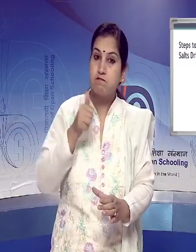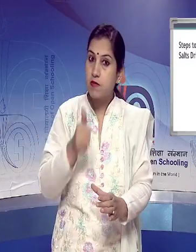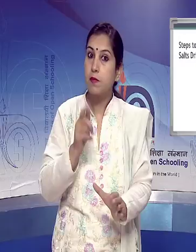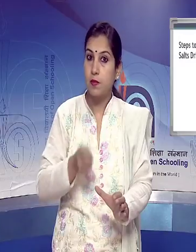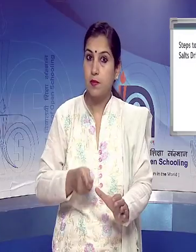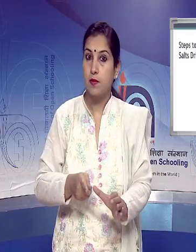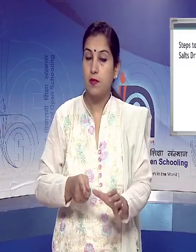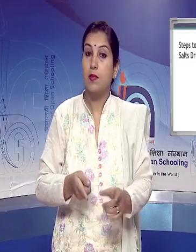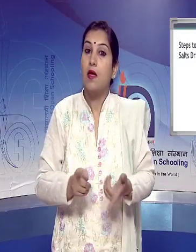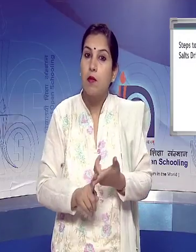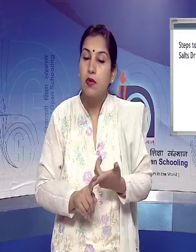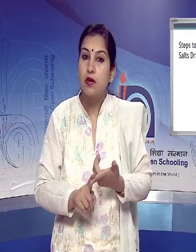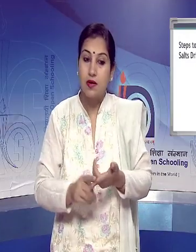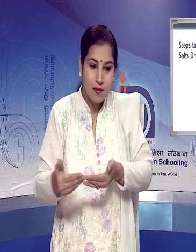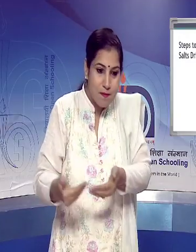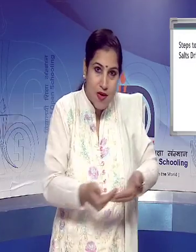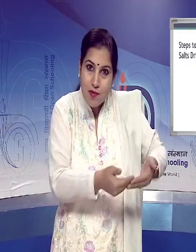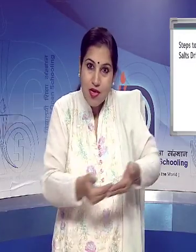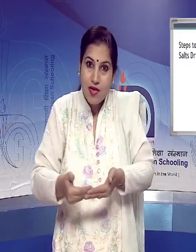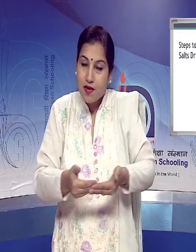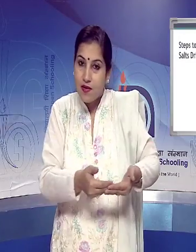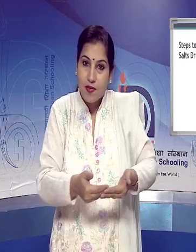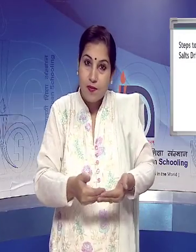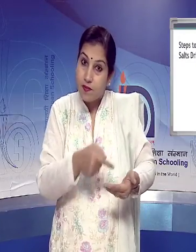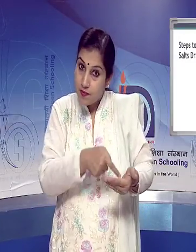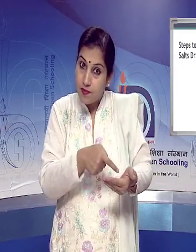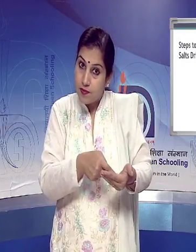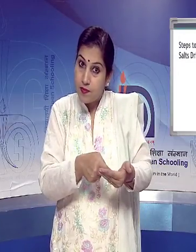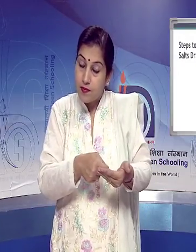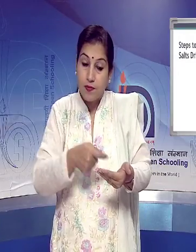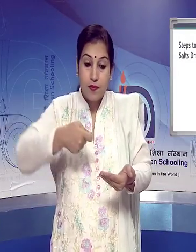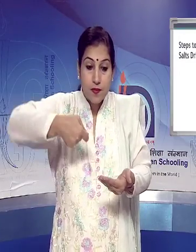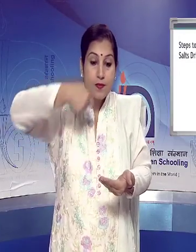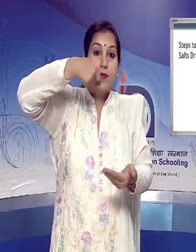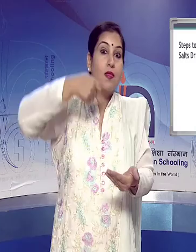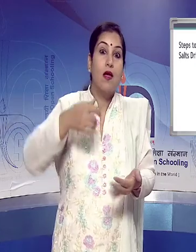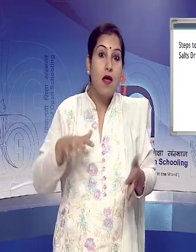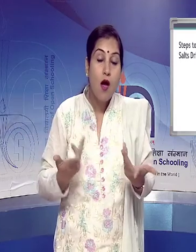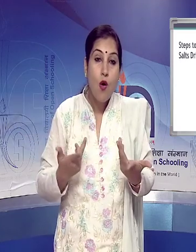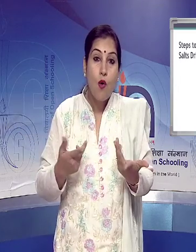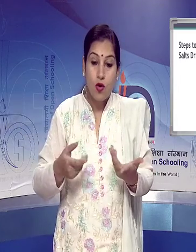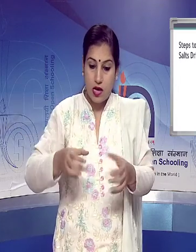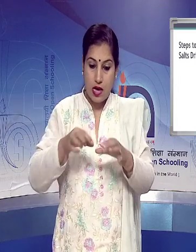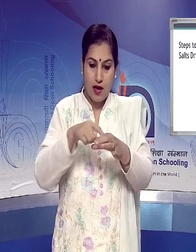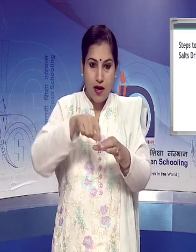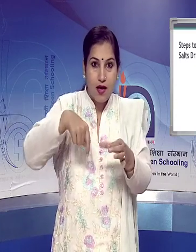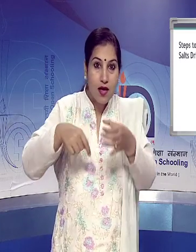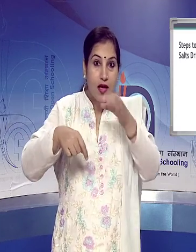In case of infants, feed the solution from a clean cup with the help of a